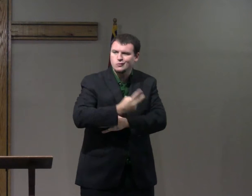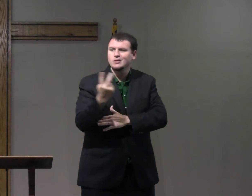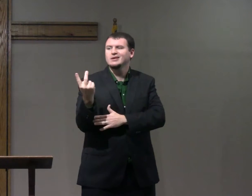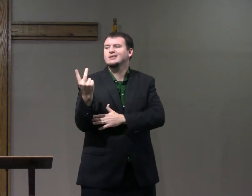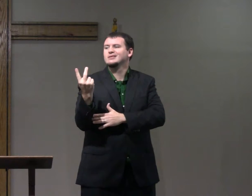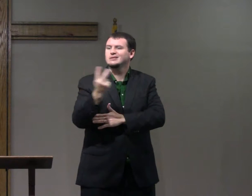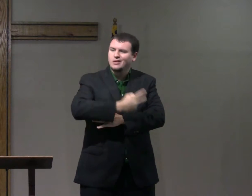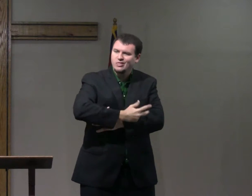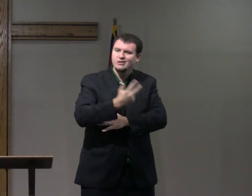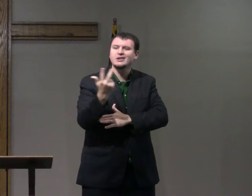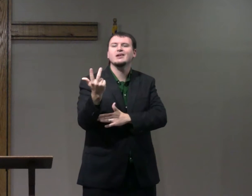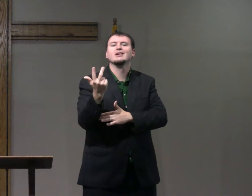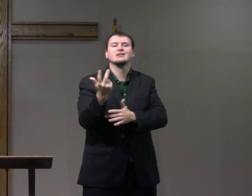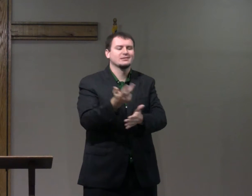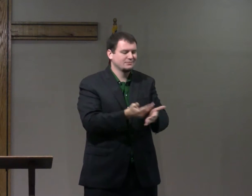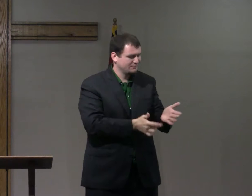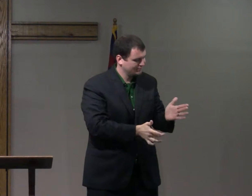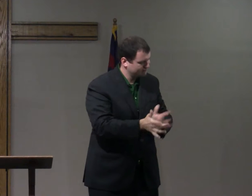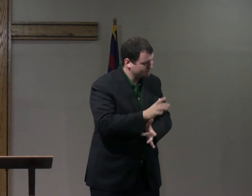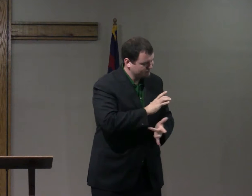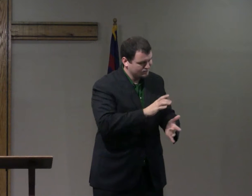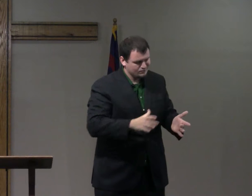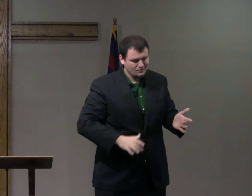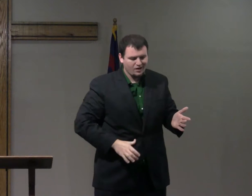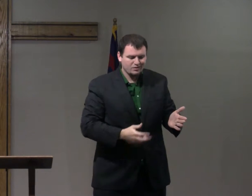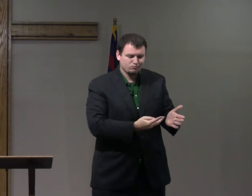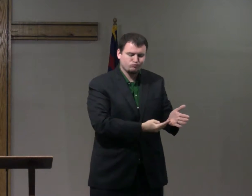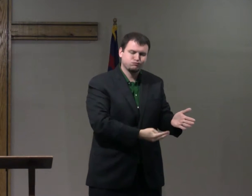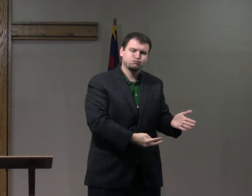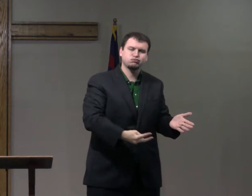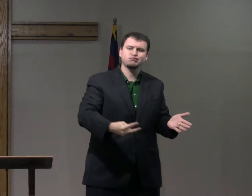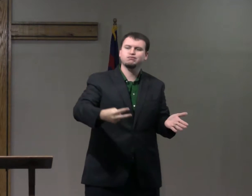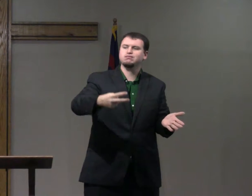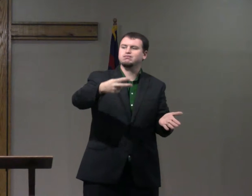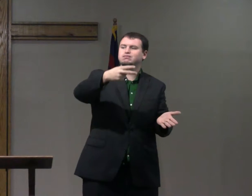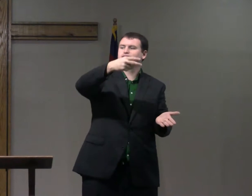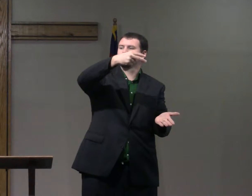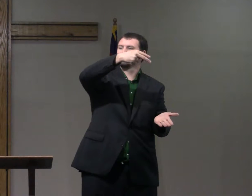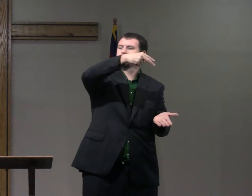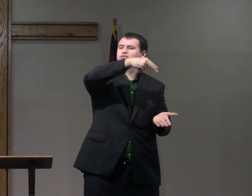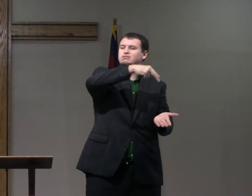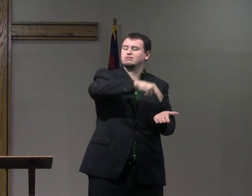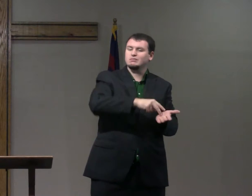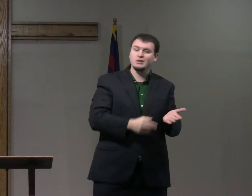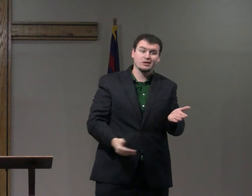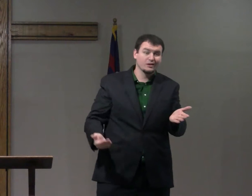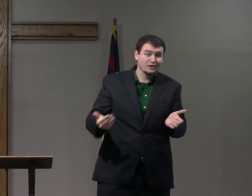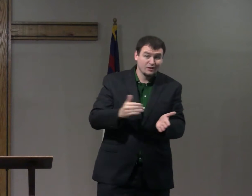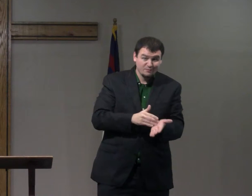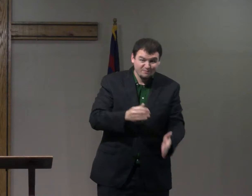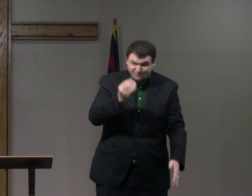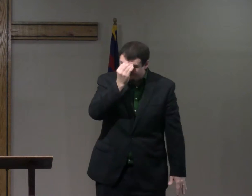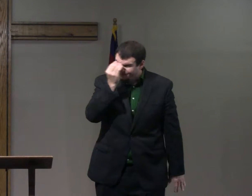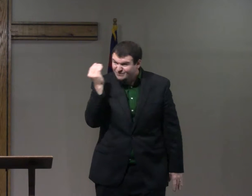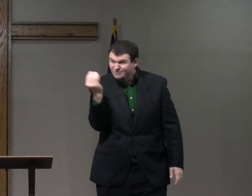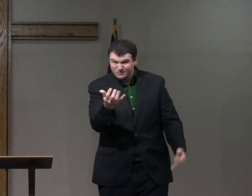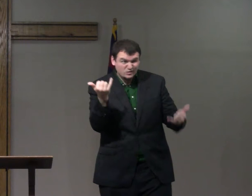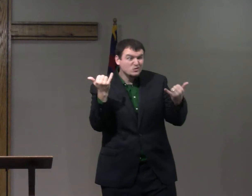After 1, 2, 3 days, Jesus rose from the dead. and he was alive